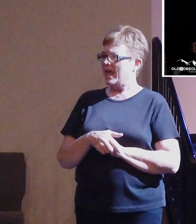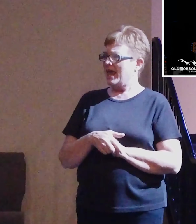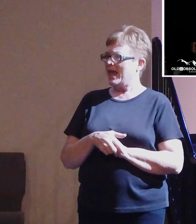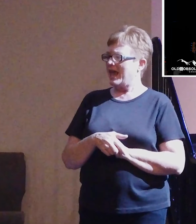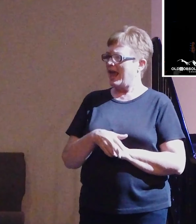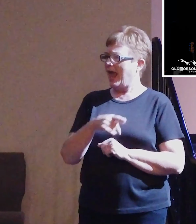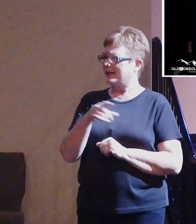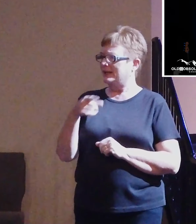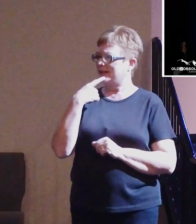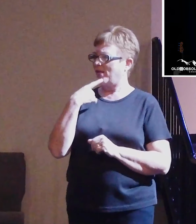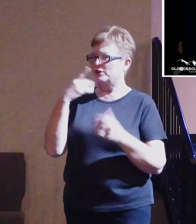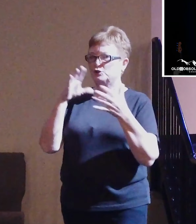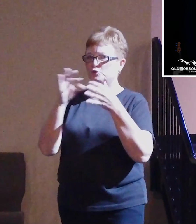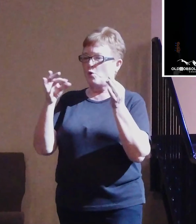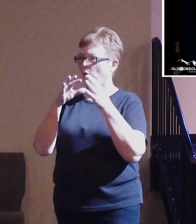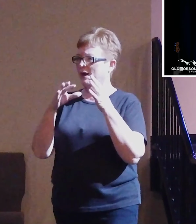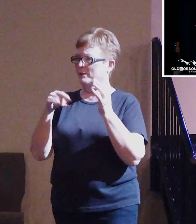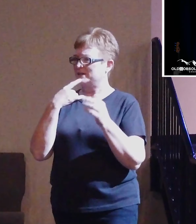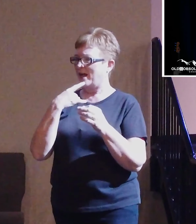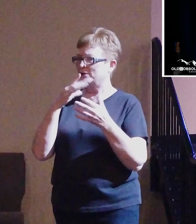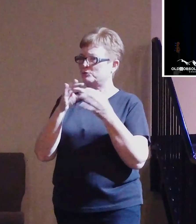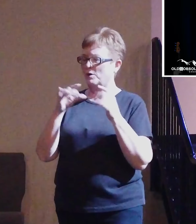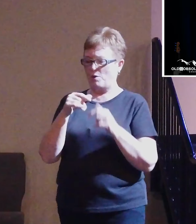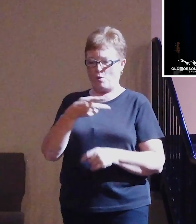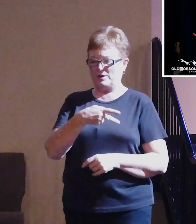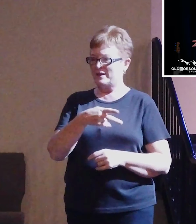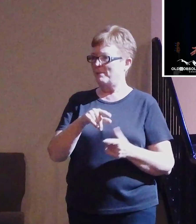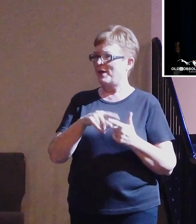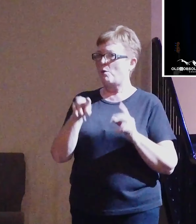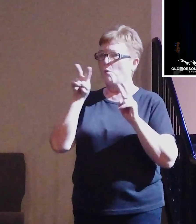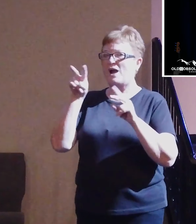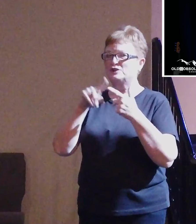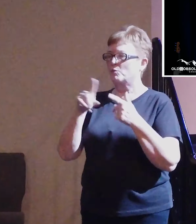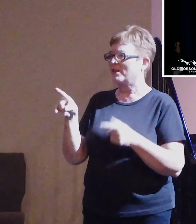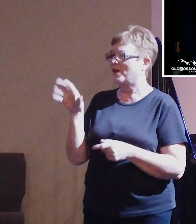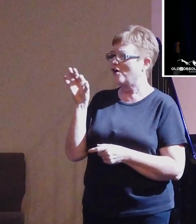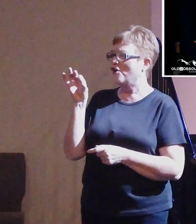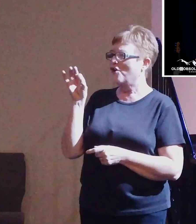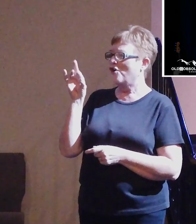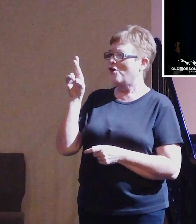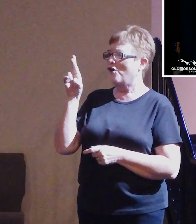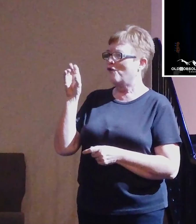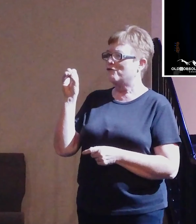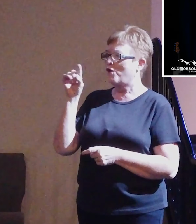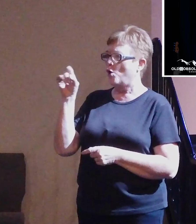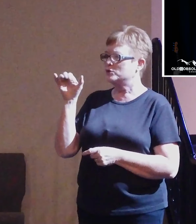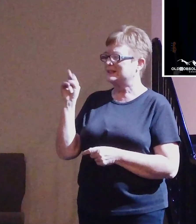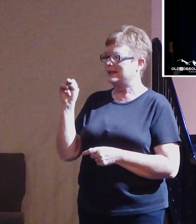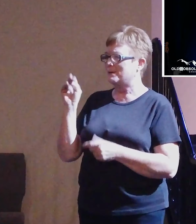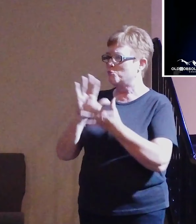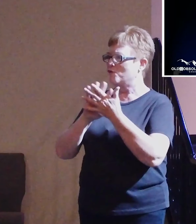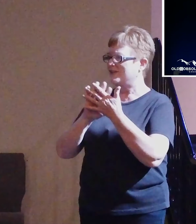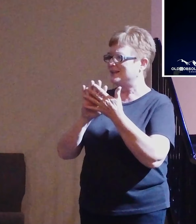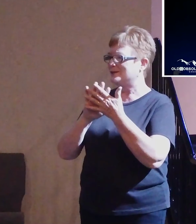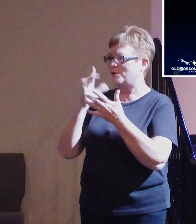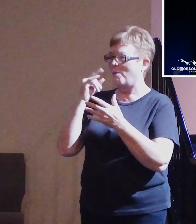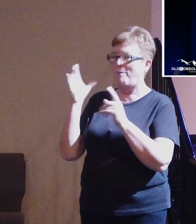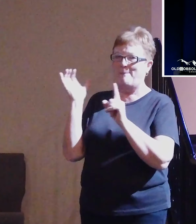telling the story on one of his podcasts about how they were watching one of the Frozen movies. Never seen it but apparently they're popular.